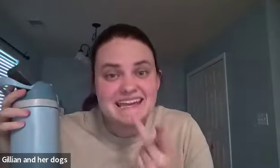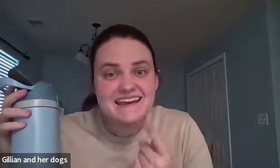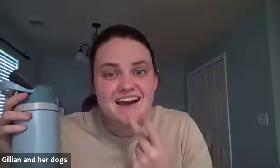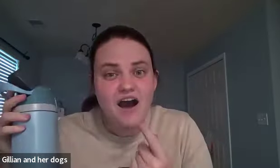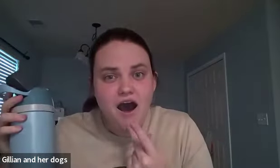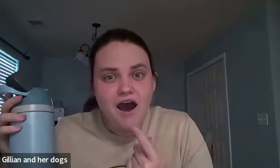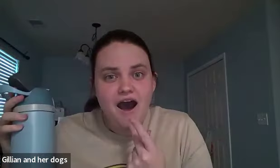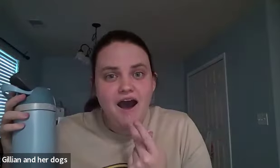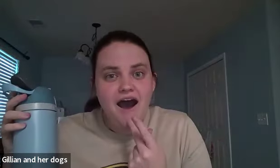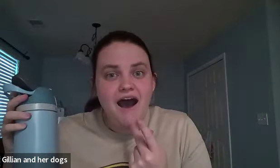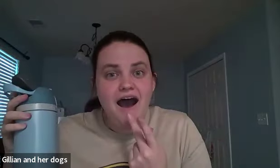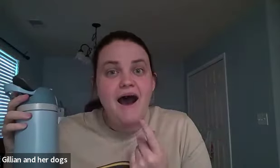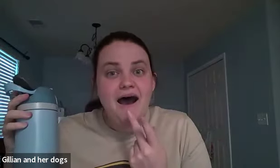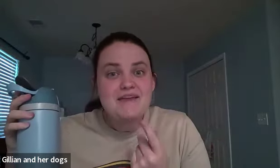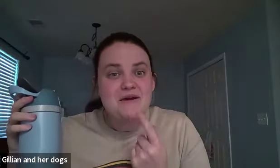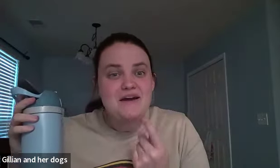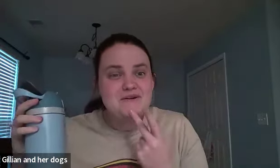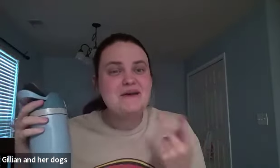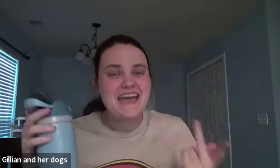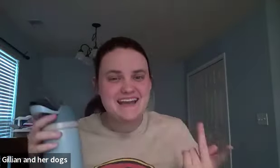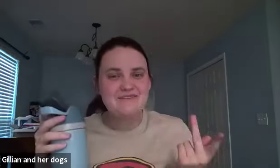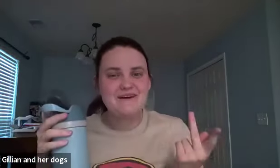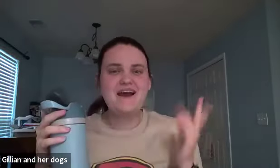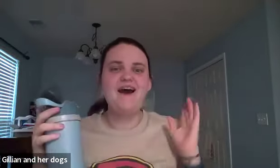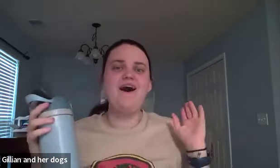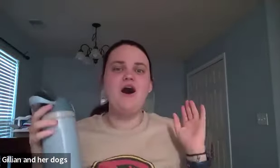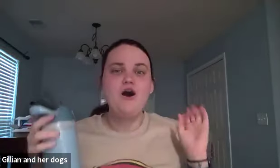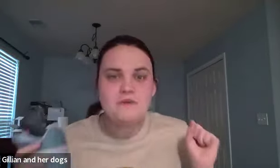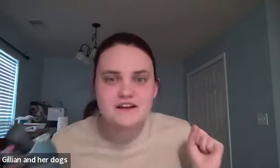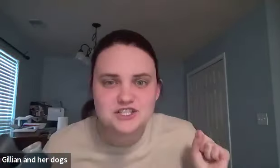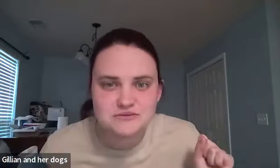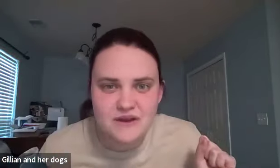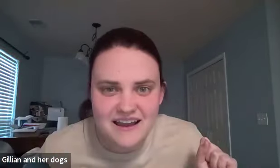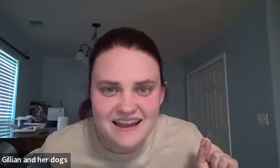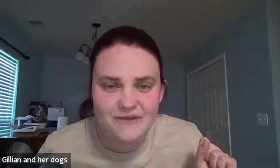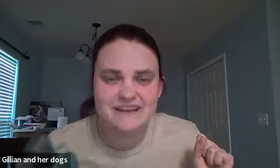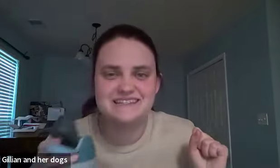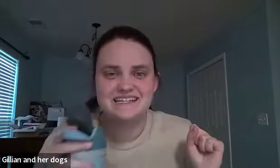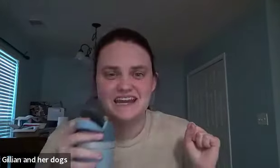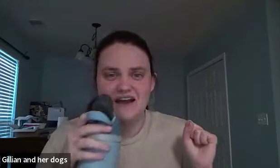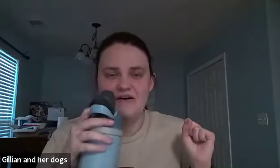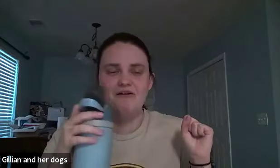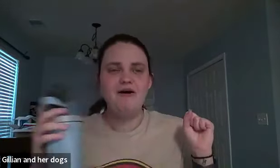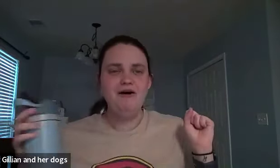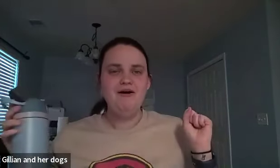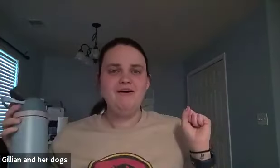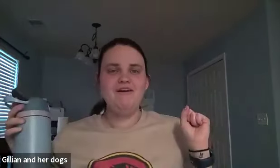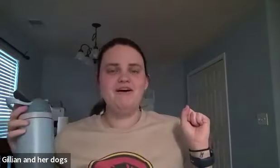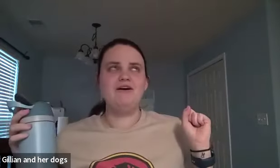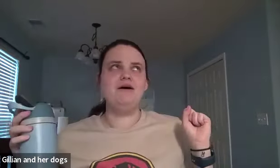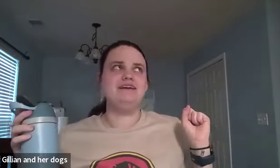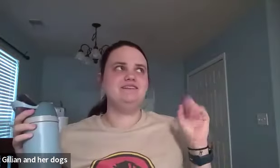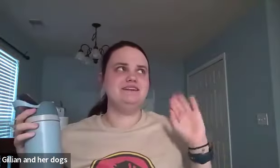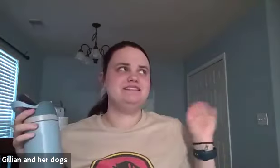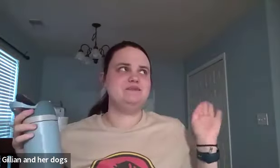Pink? You have a pink one? Oh my gosh, you're right. Oh, I can see it now. Oh, I can already see